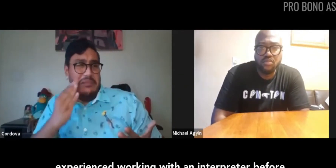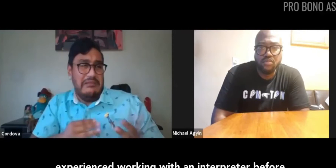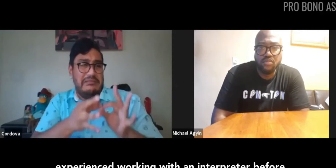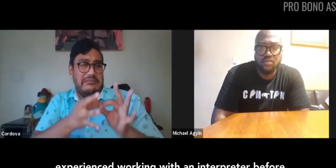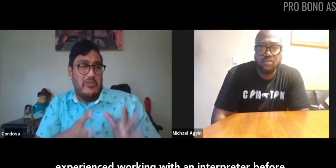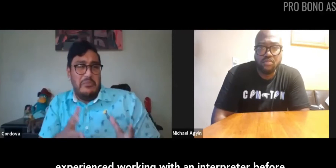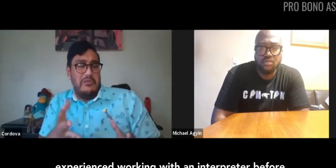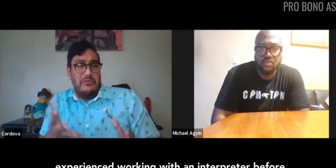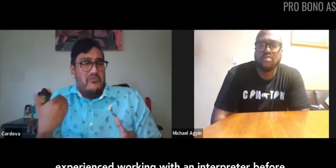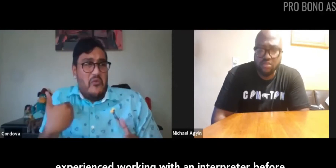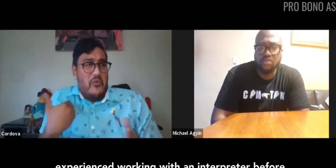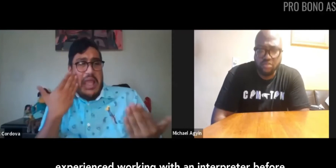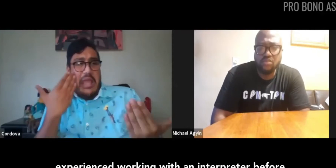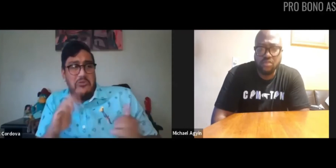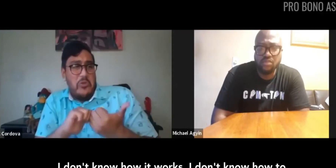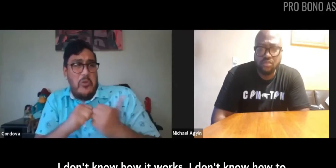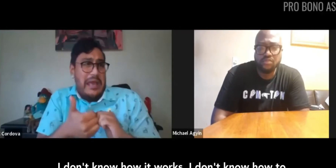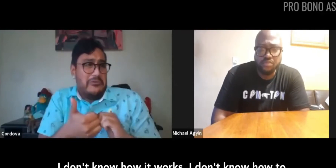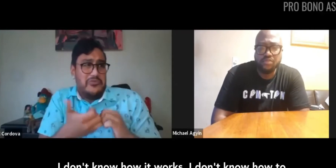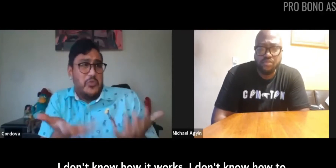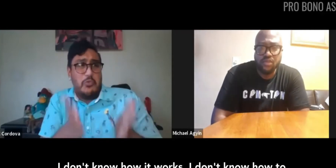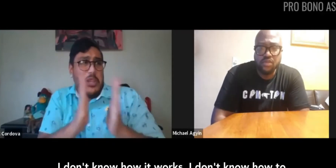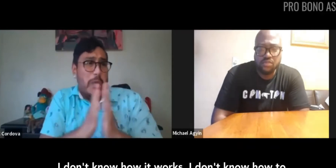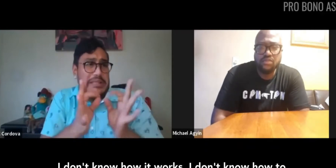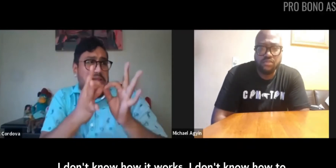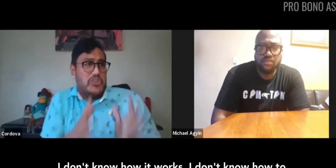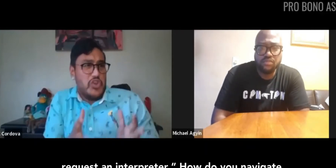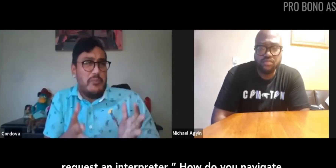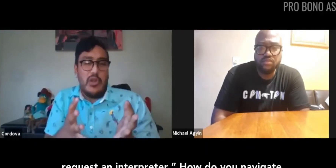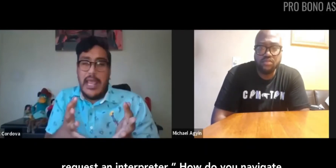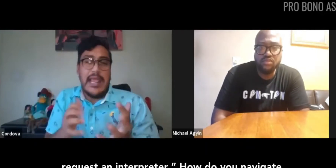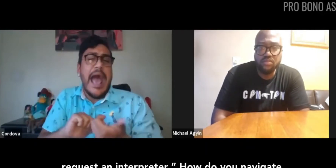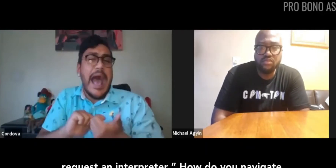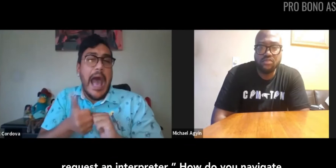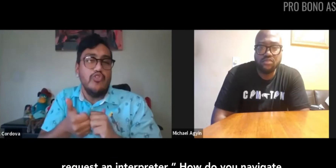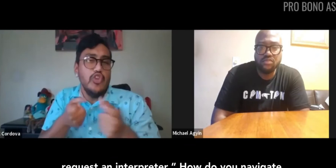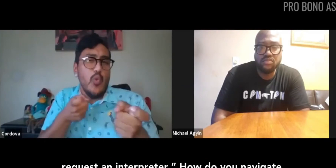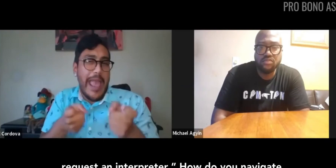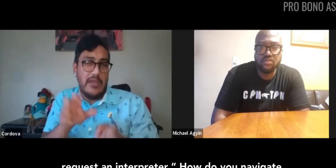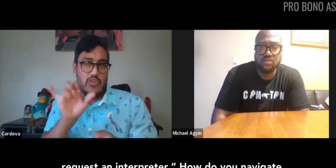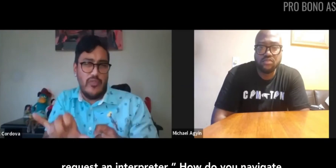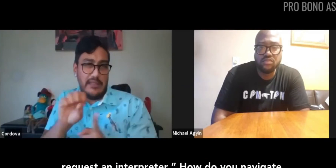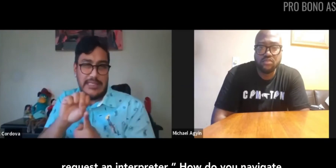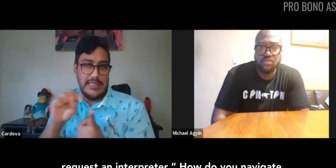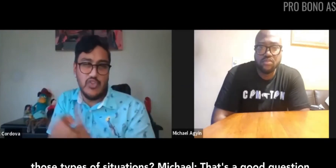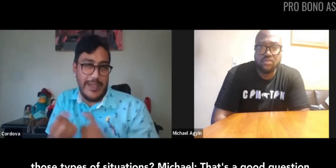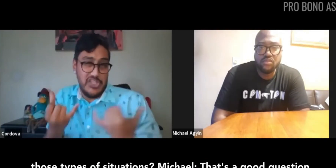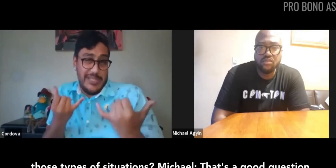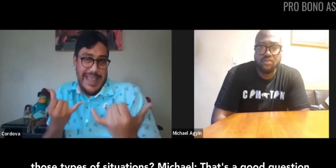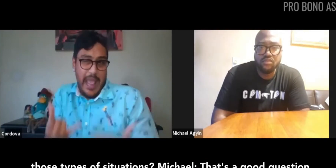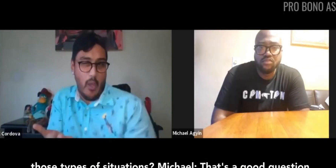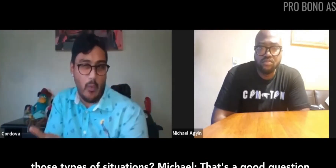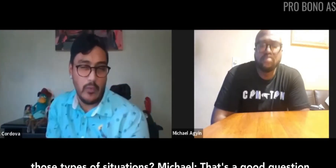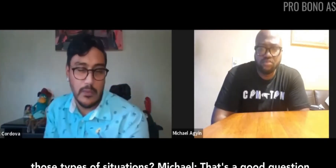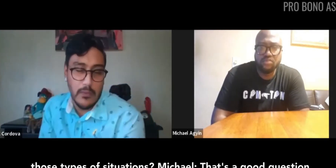never experienced working with an interpreter before. I don't know how it works. I don't know how to request an interpreter. How do you navigate those types